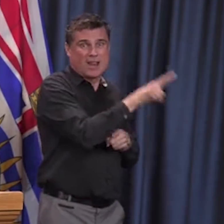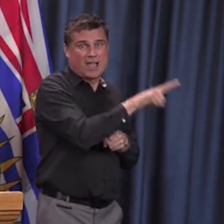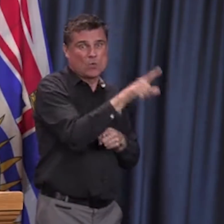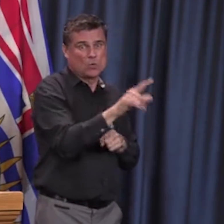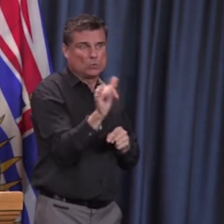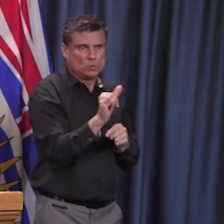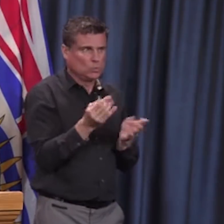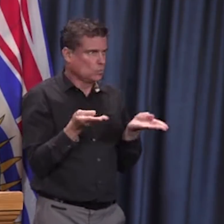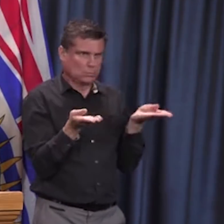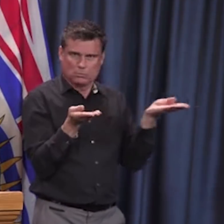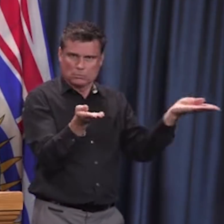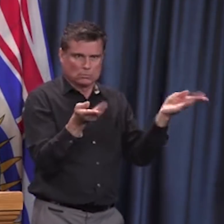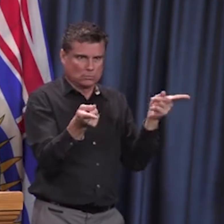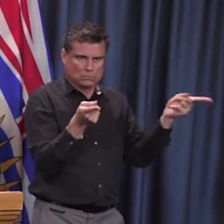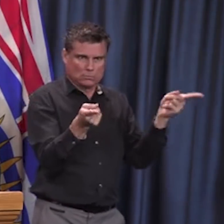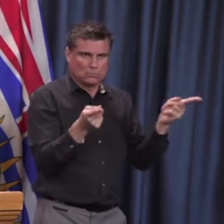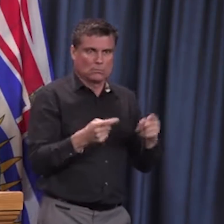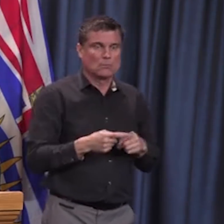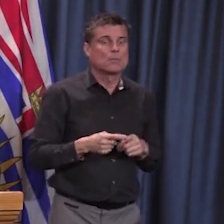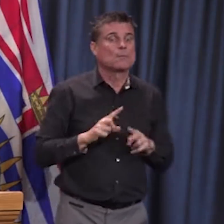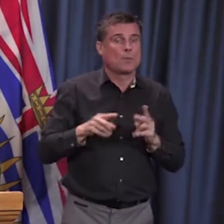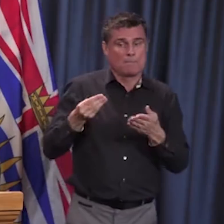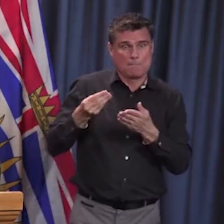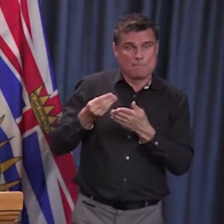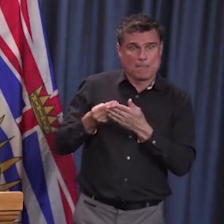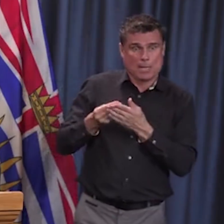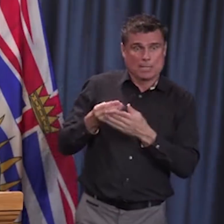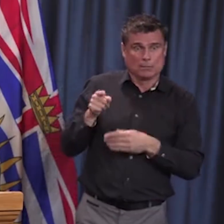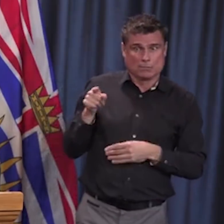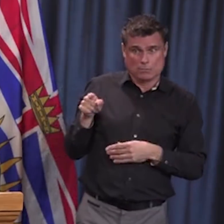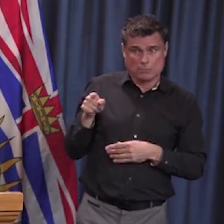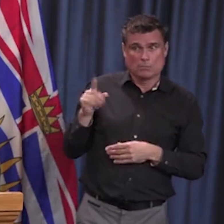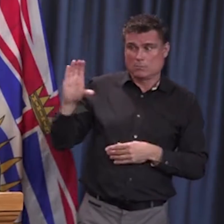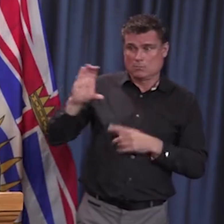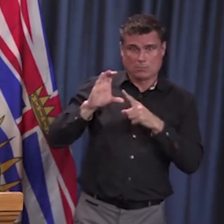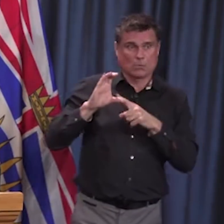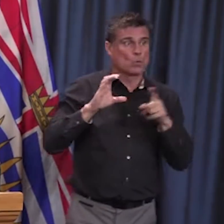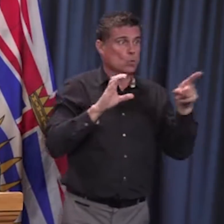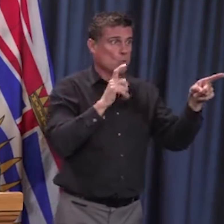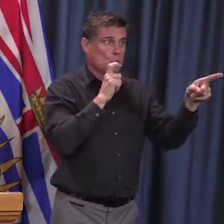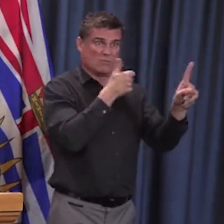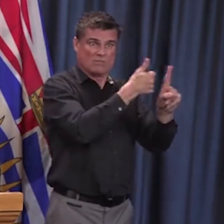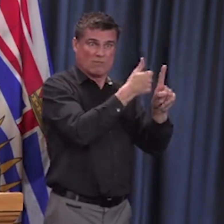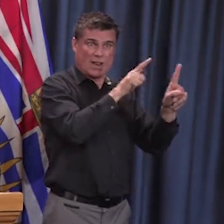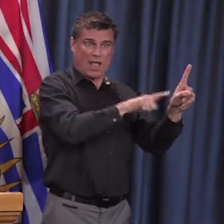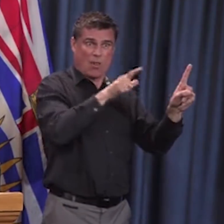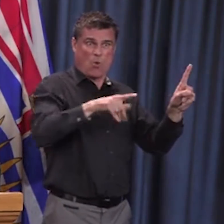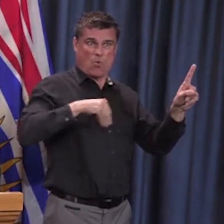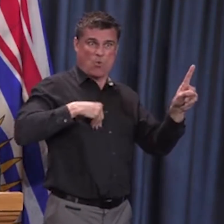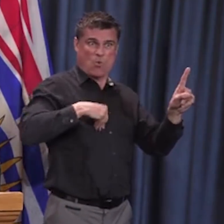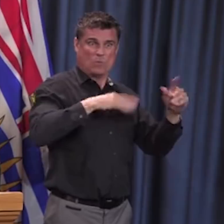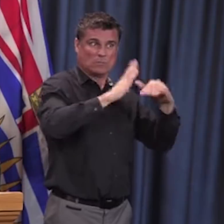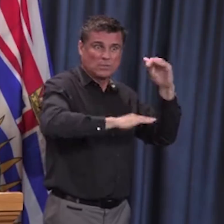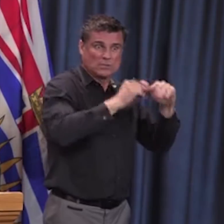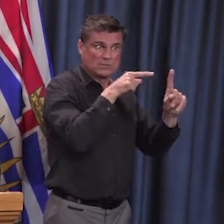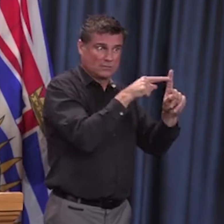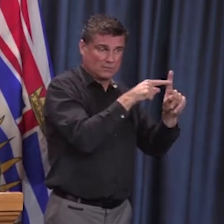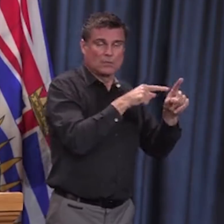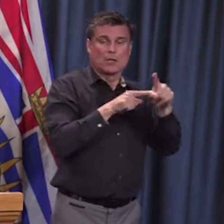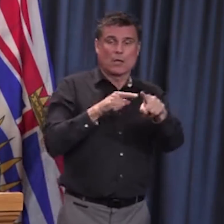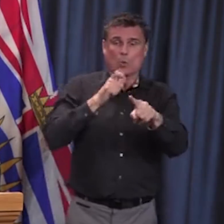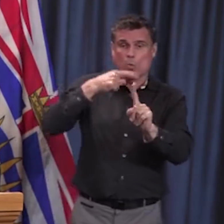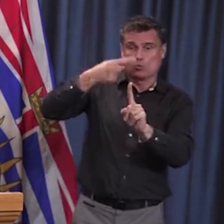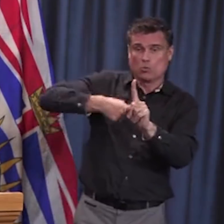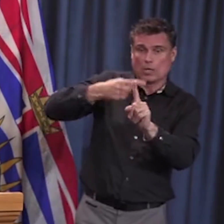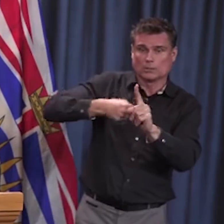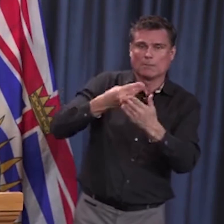for tenants who will not have to meet the mortgage payment for their landlord this particular month. So we're